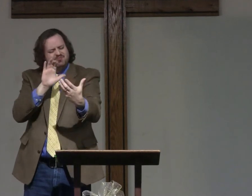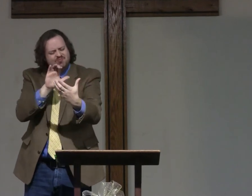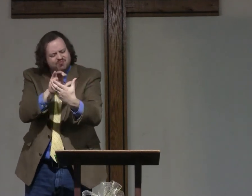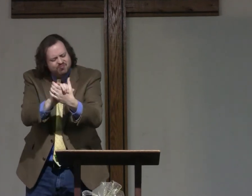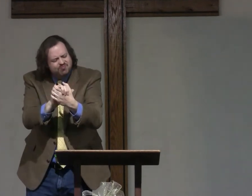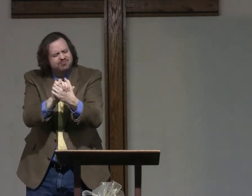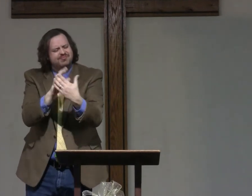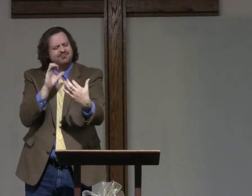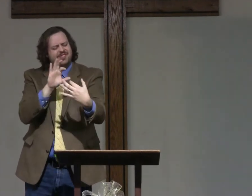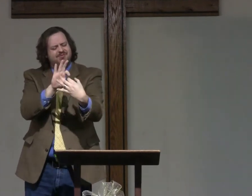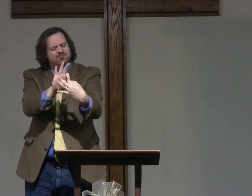sacrifice